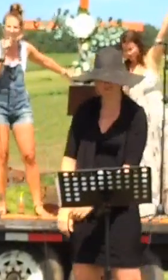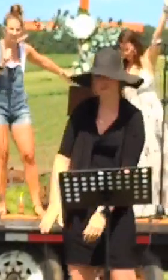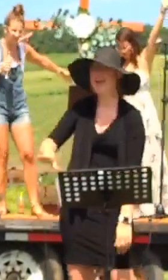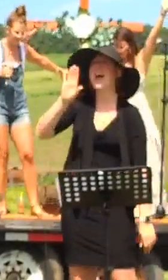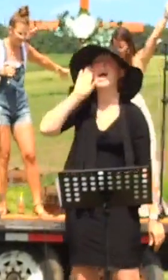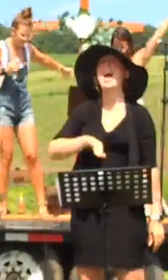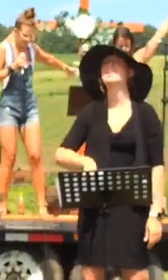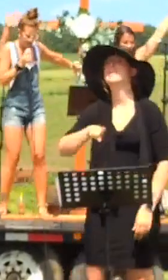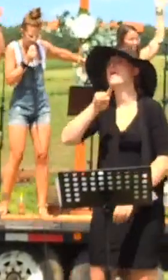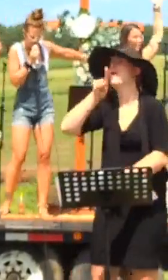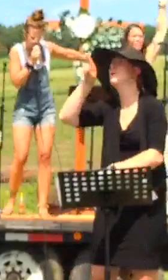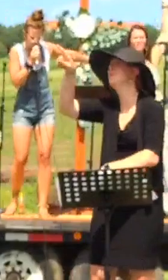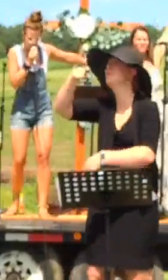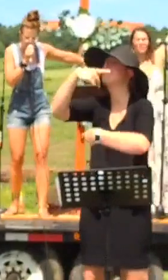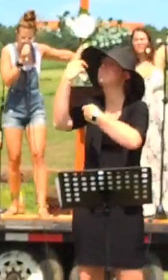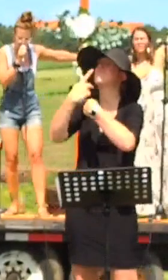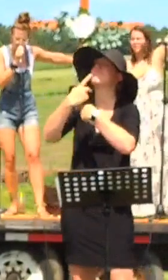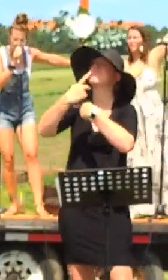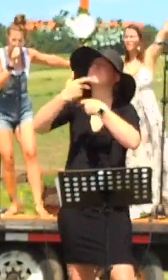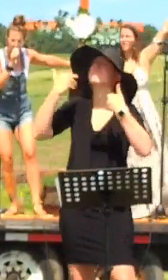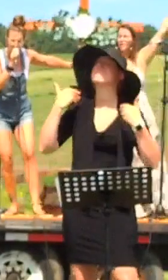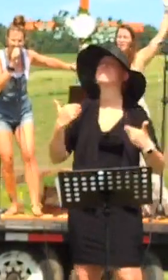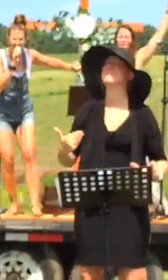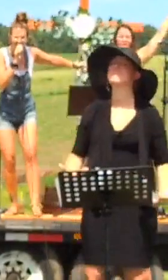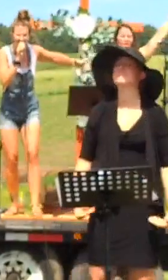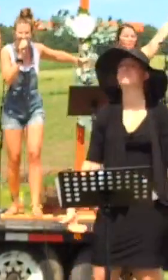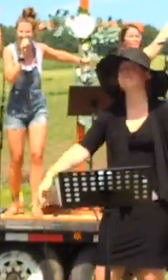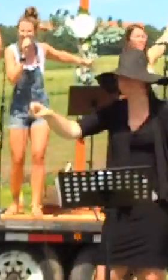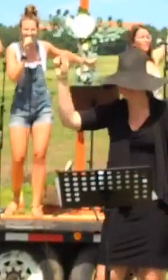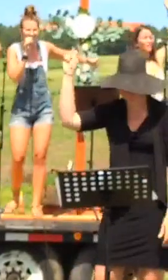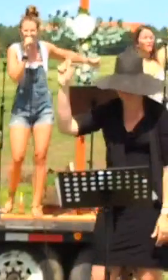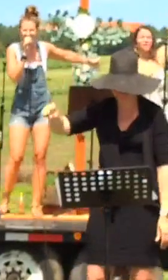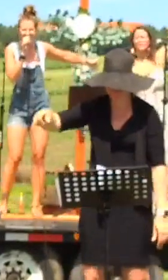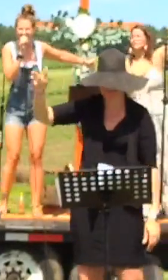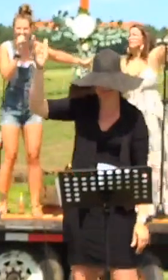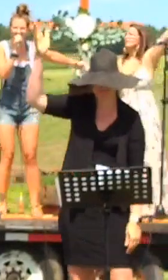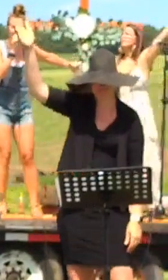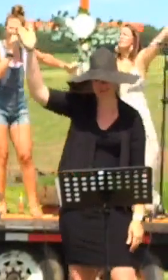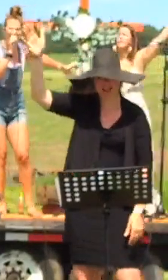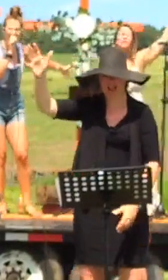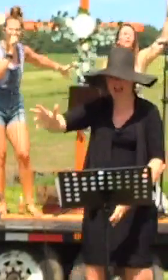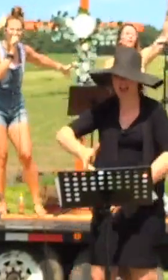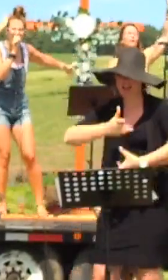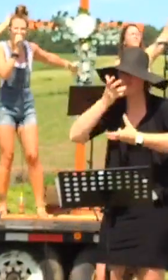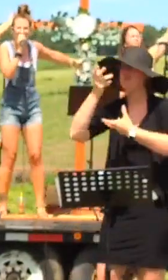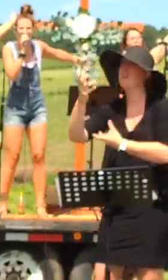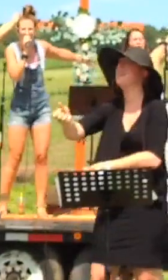faithfulness. I'm still in your hands. This is my